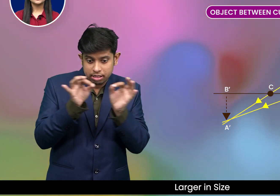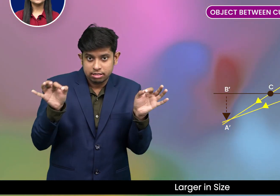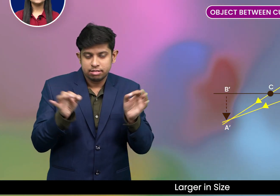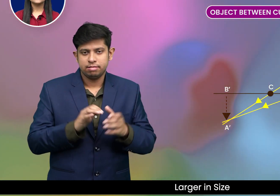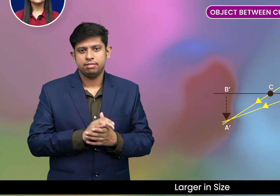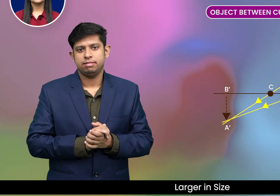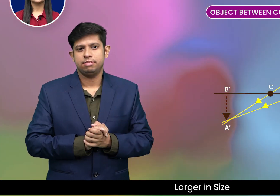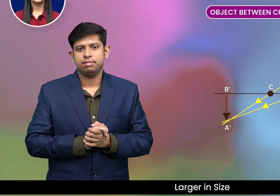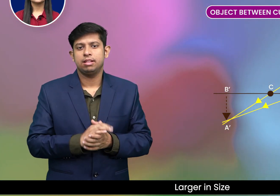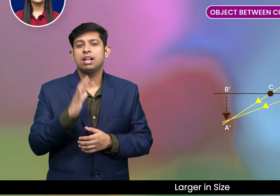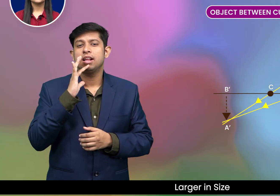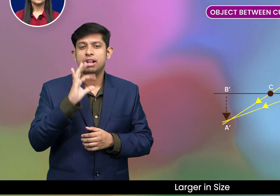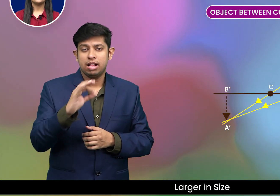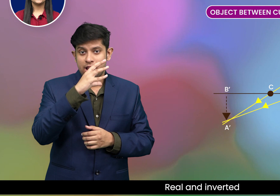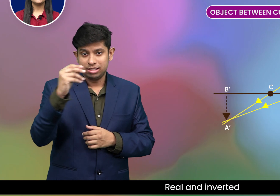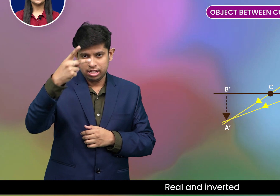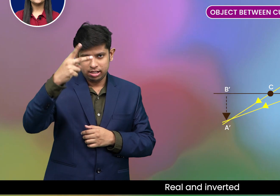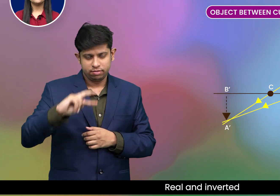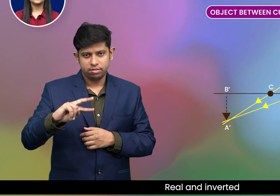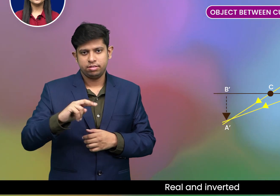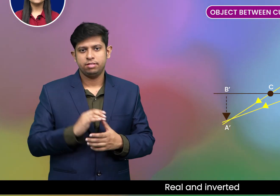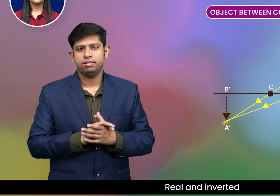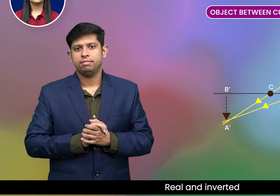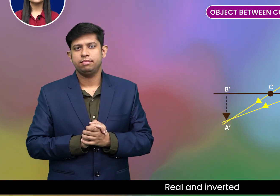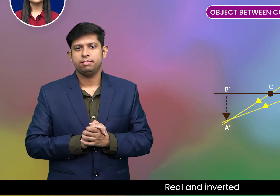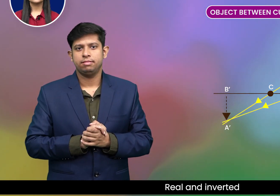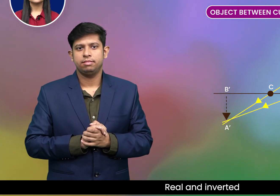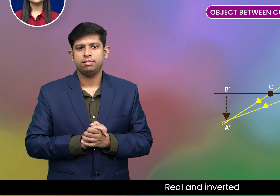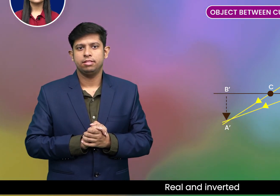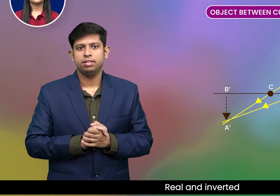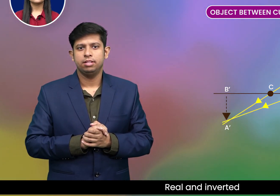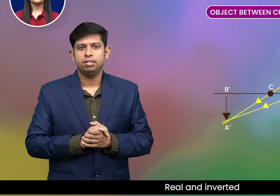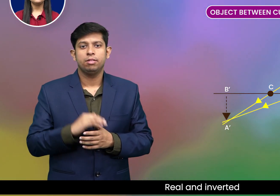larger in size, real and inverted.